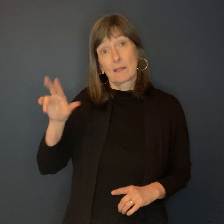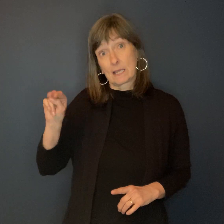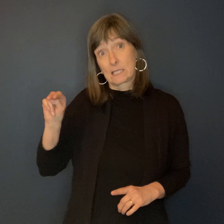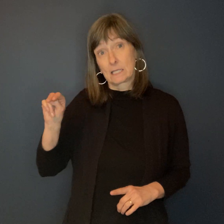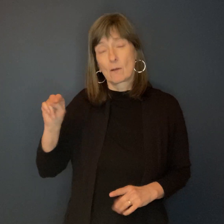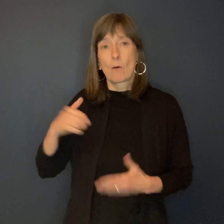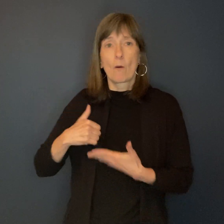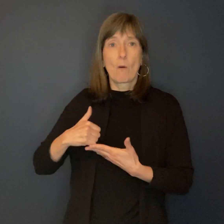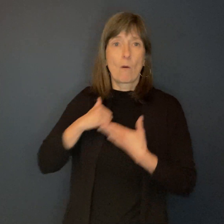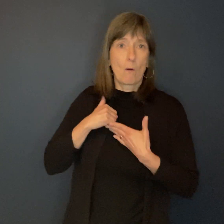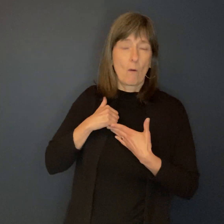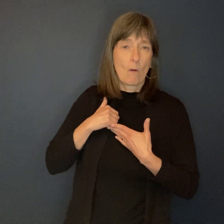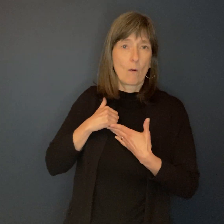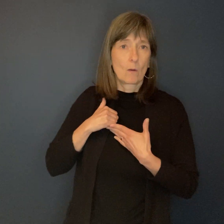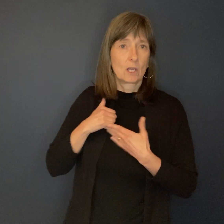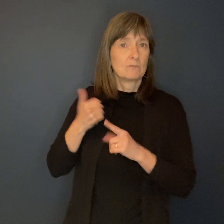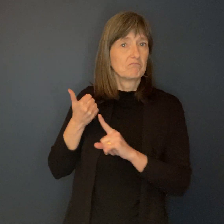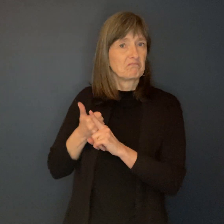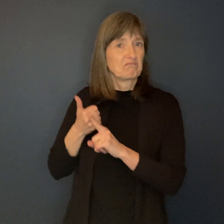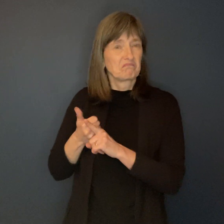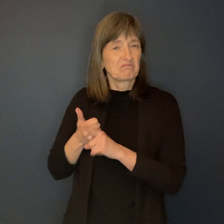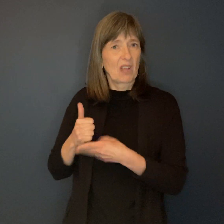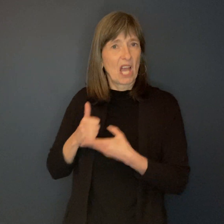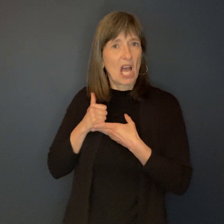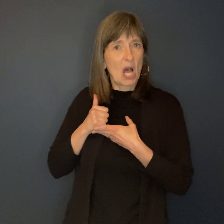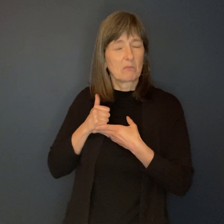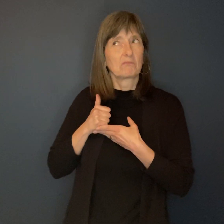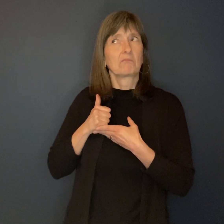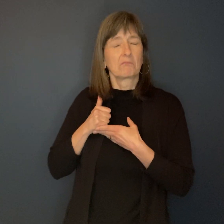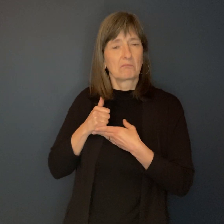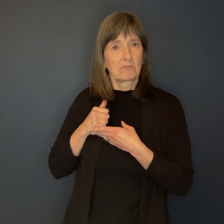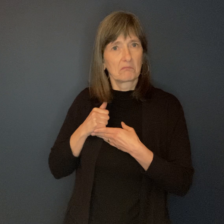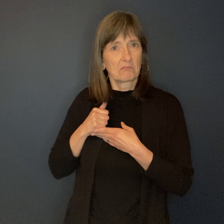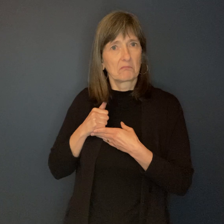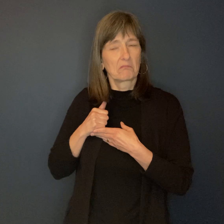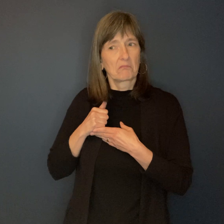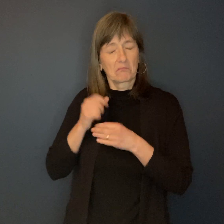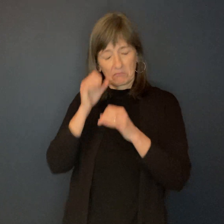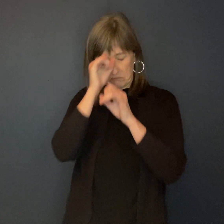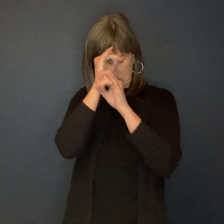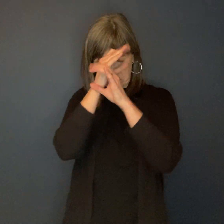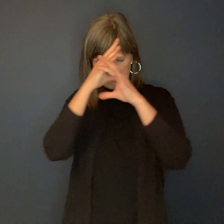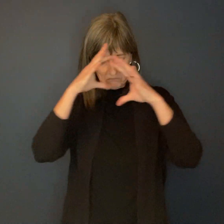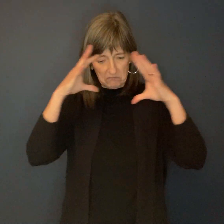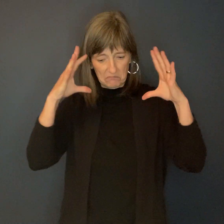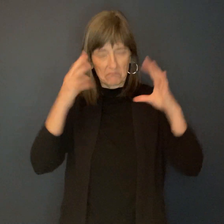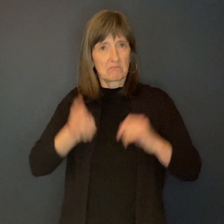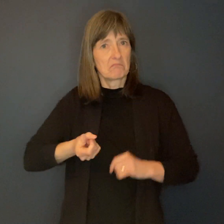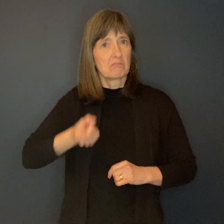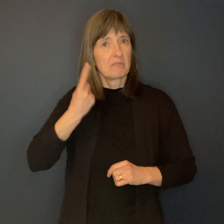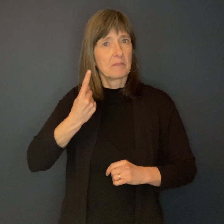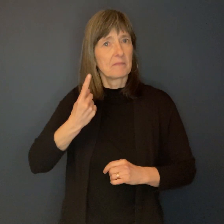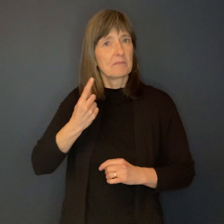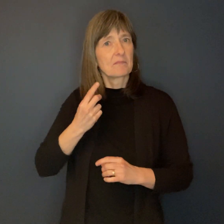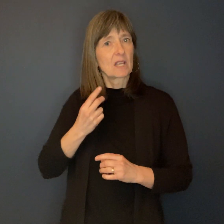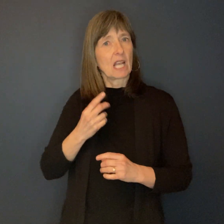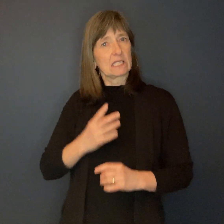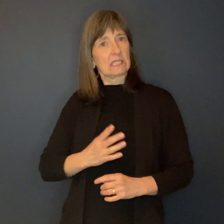shape a view of what dignified supports were for people and how